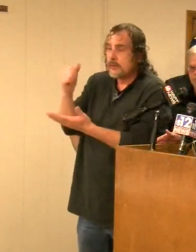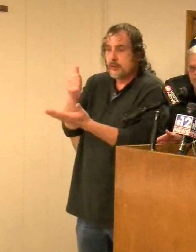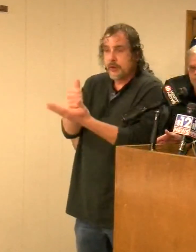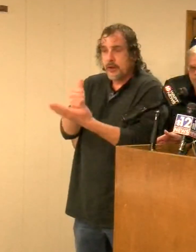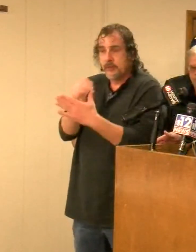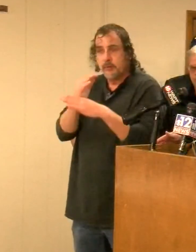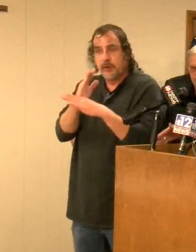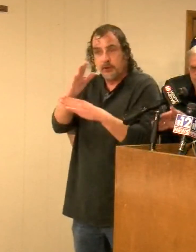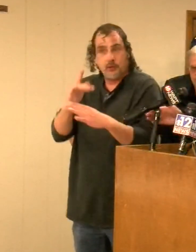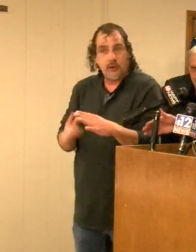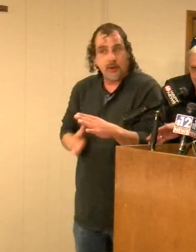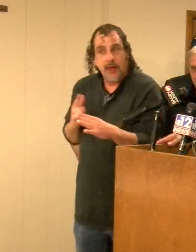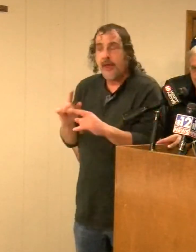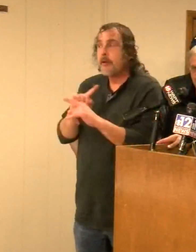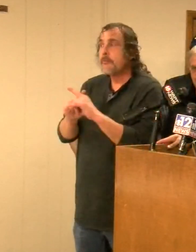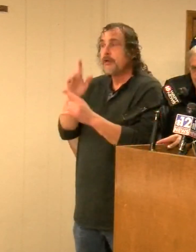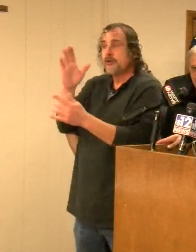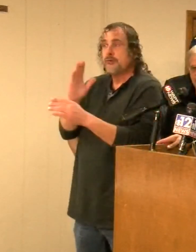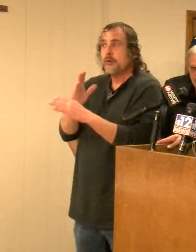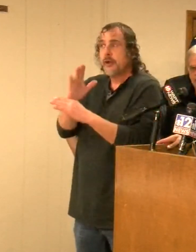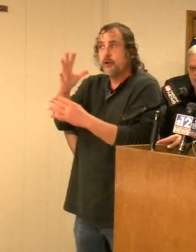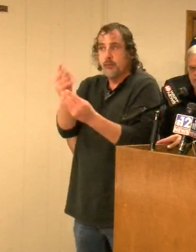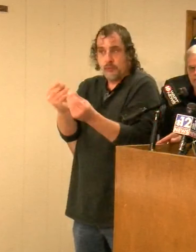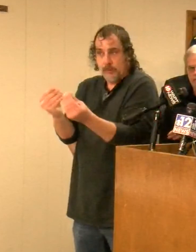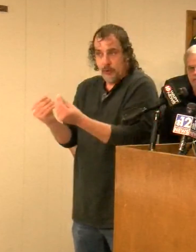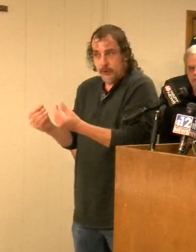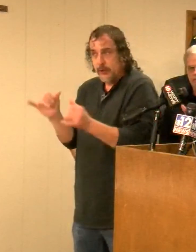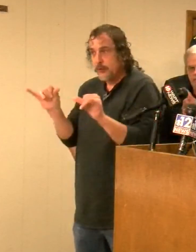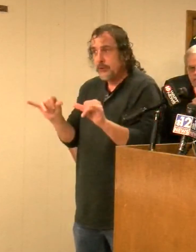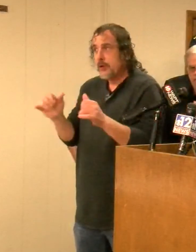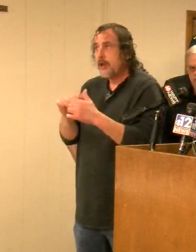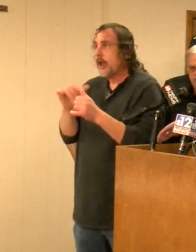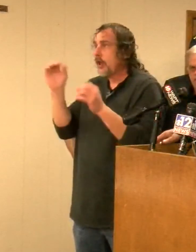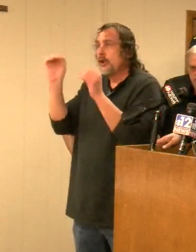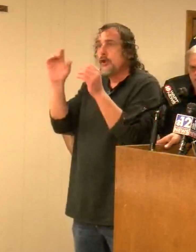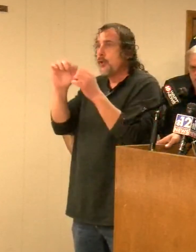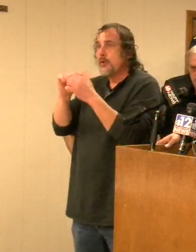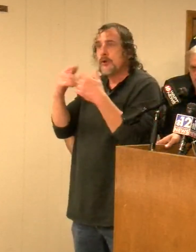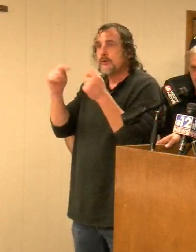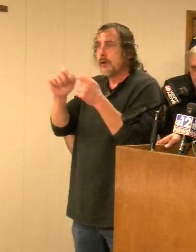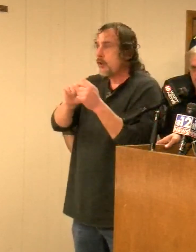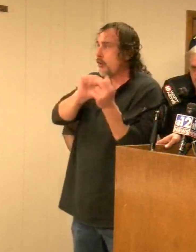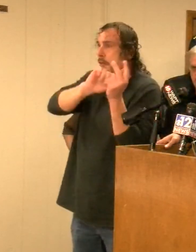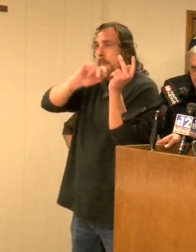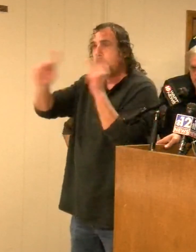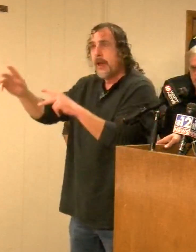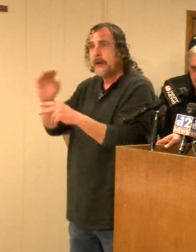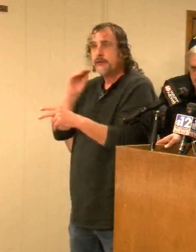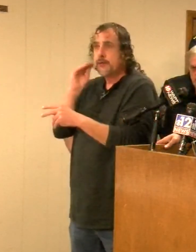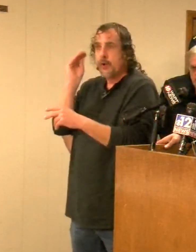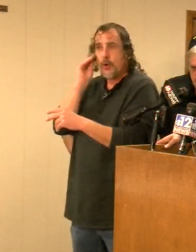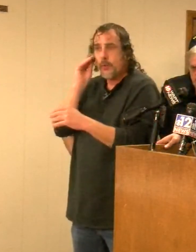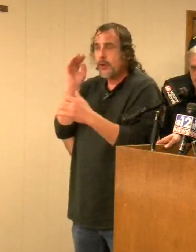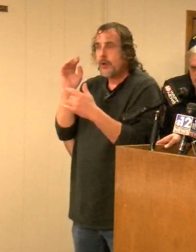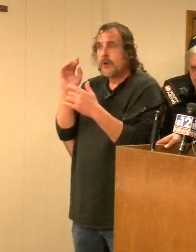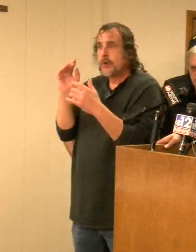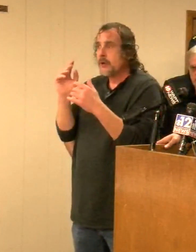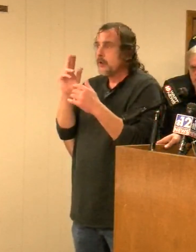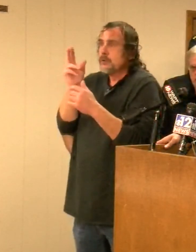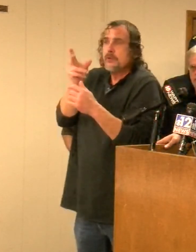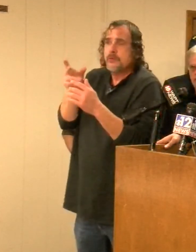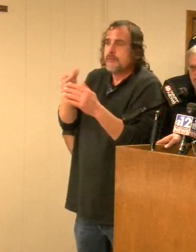you protect your life, but to also protect your property. And I don't want anybody trying to go back into their home too